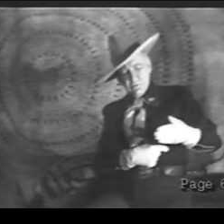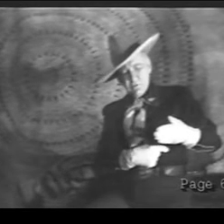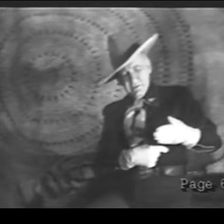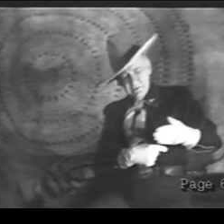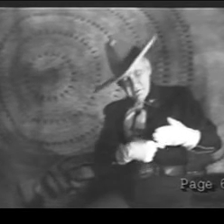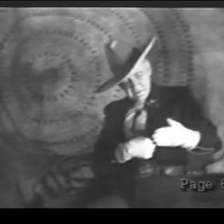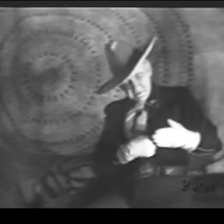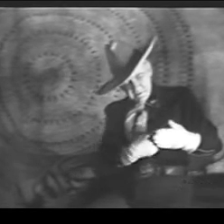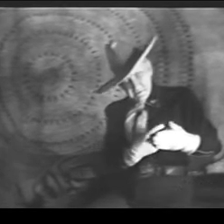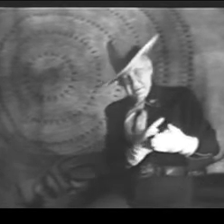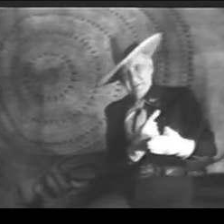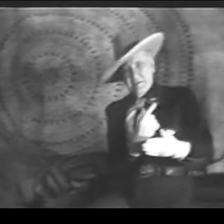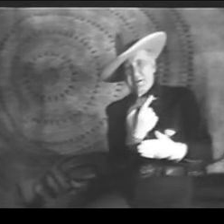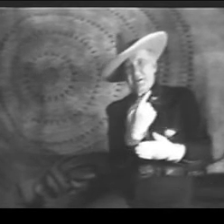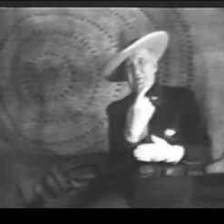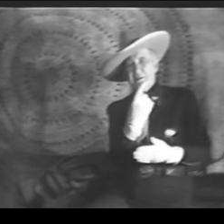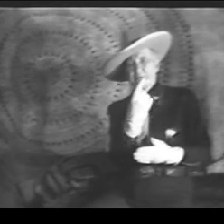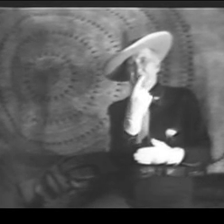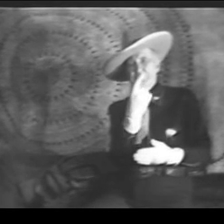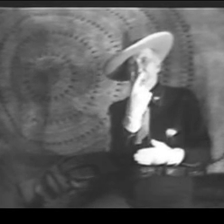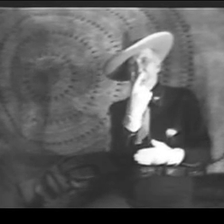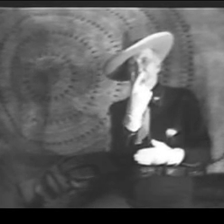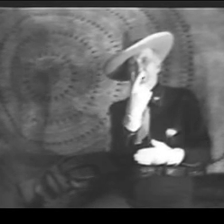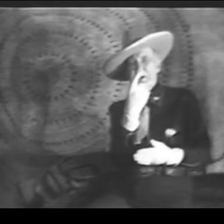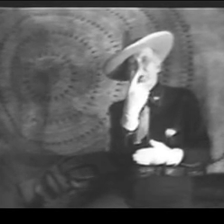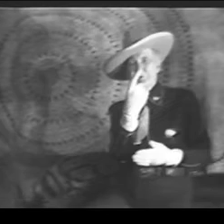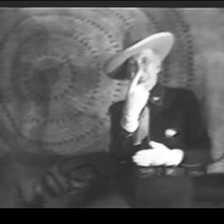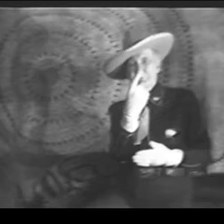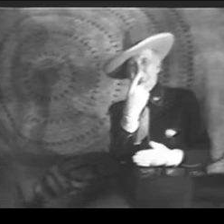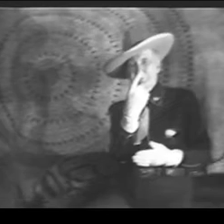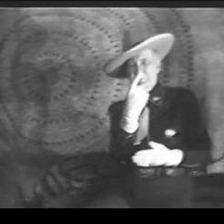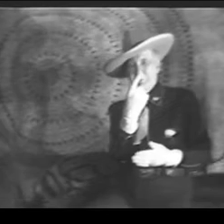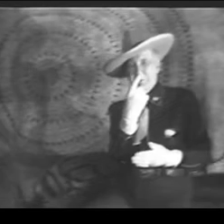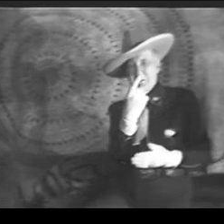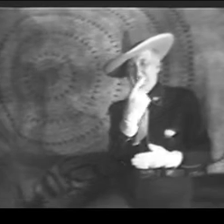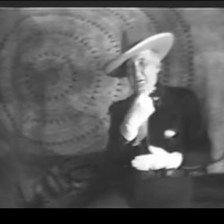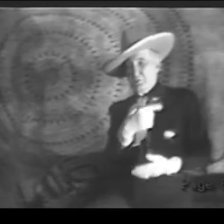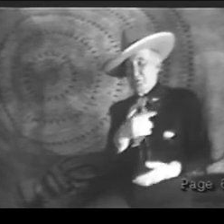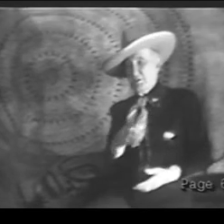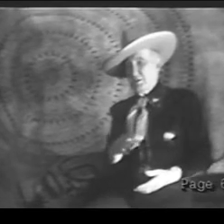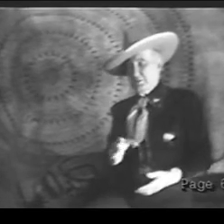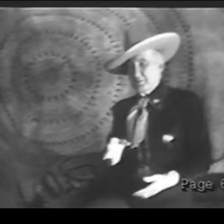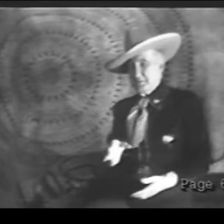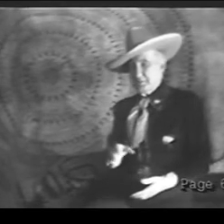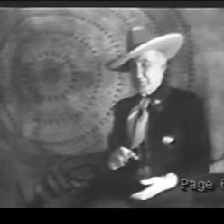goes under, and then he comes up, and he lives. Now, to kill is something